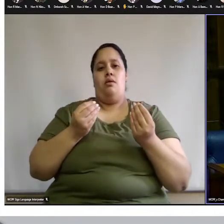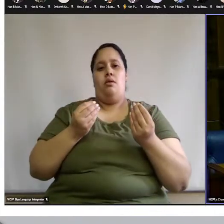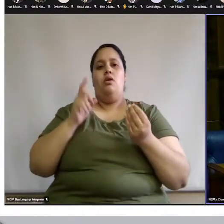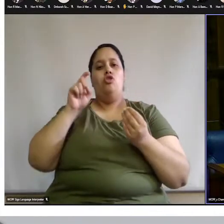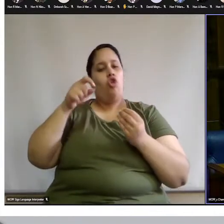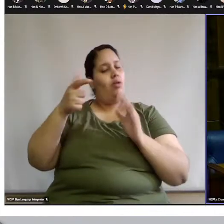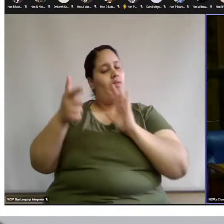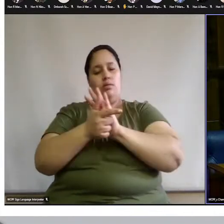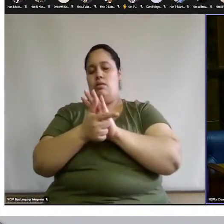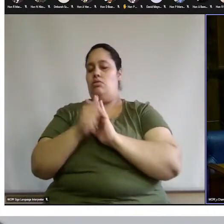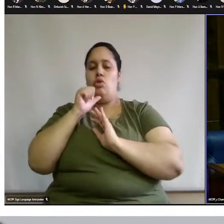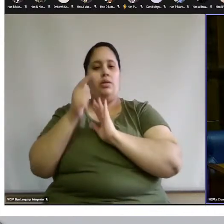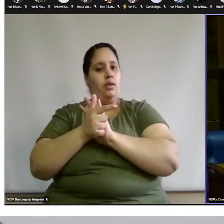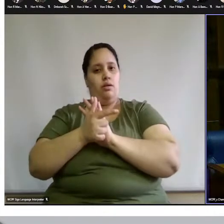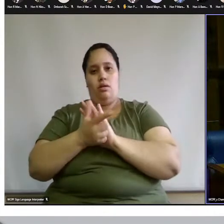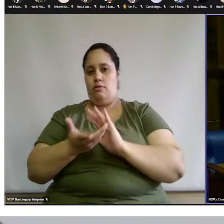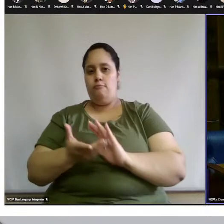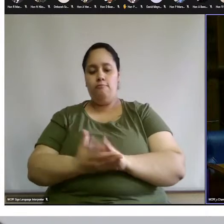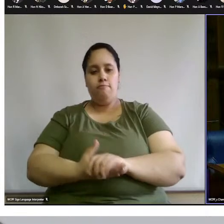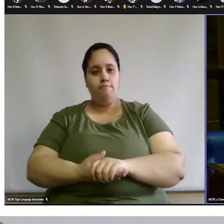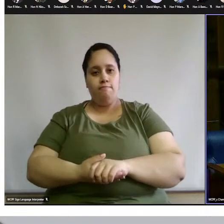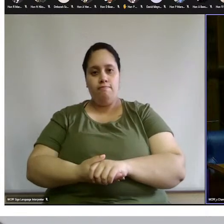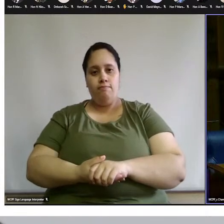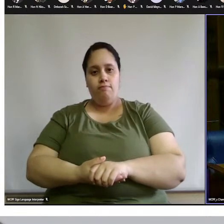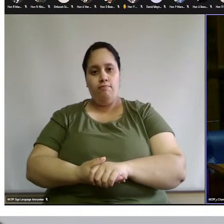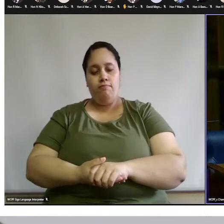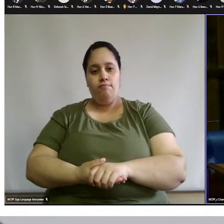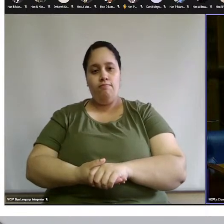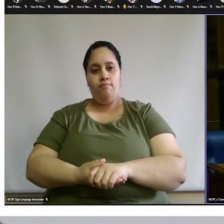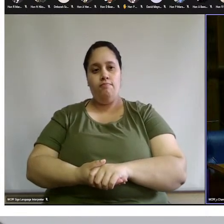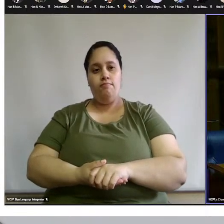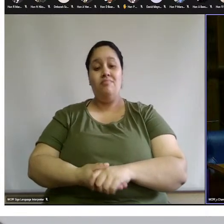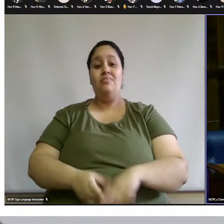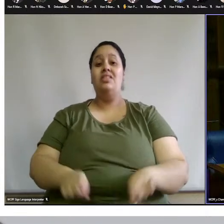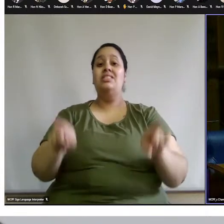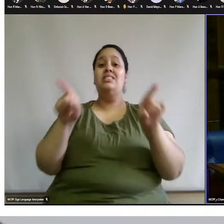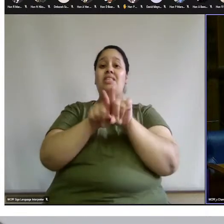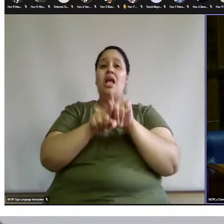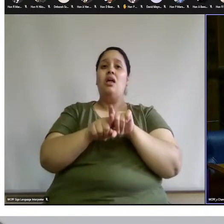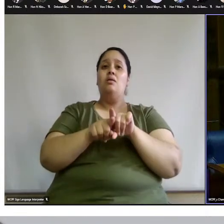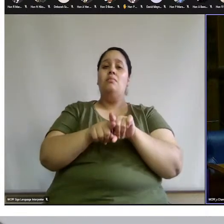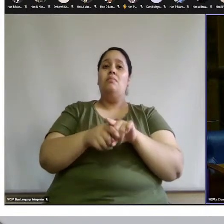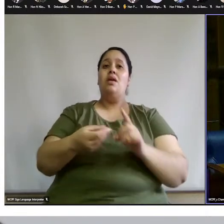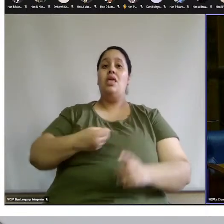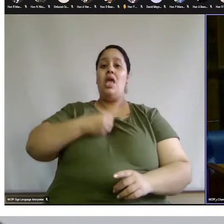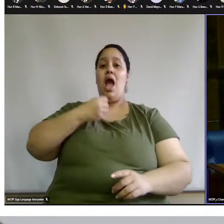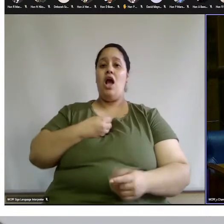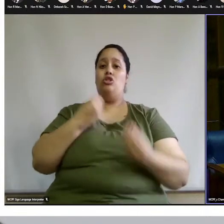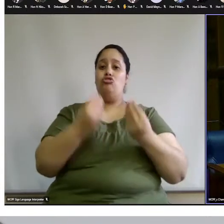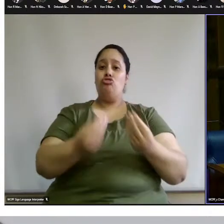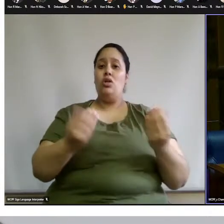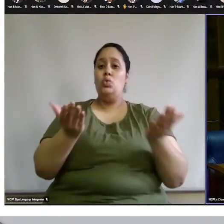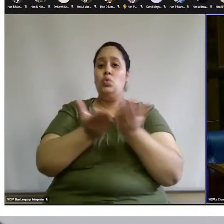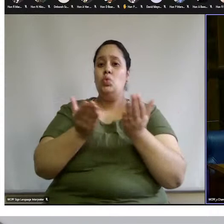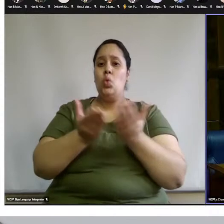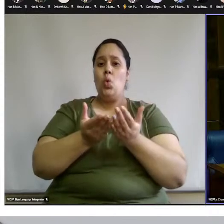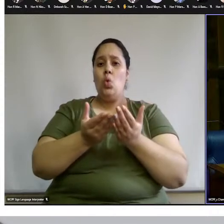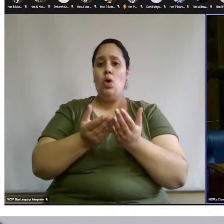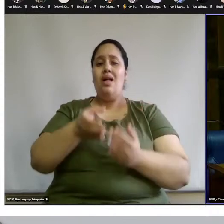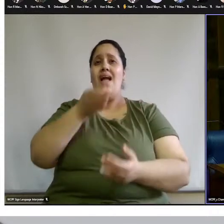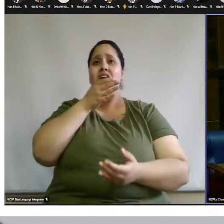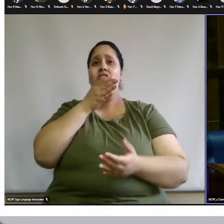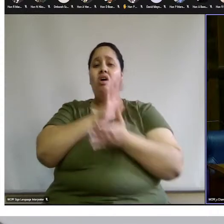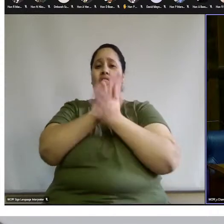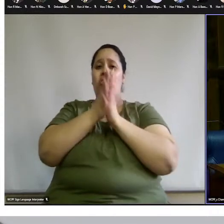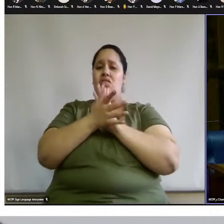illegal. I want to say the same thing around laerskool kinders wat drank misbruik. That is also absolutely